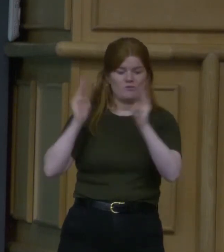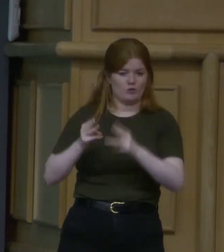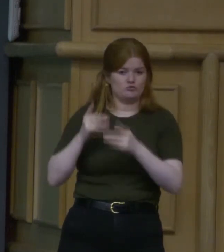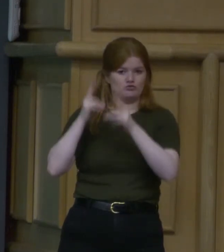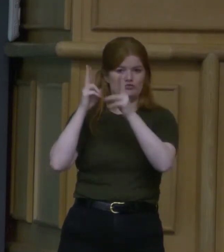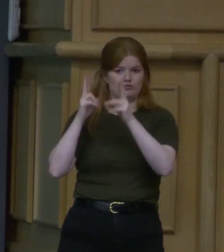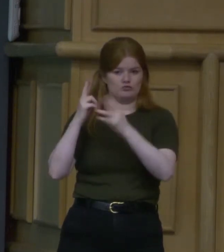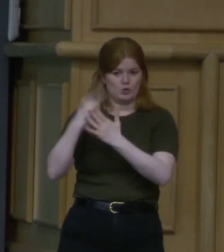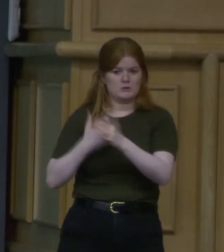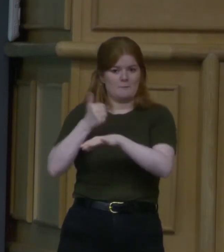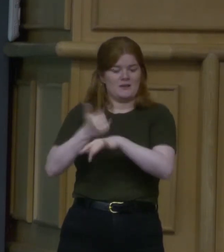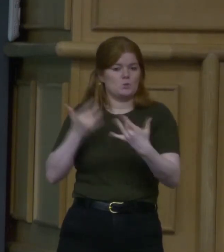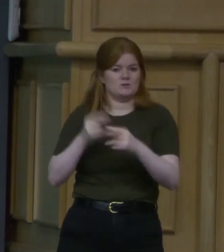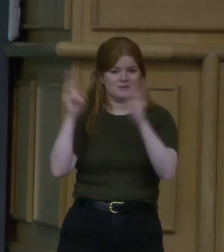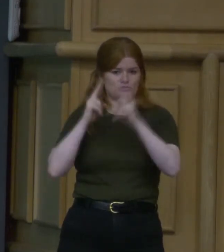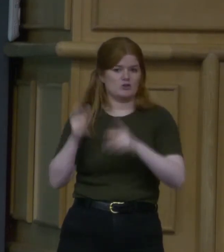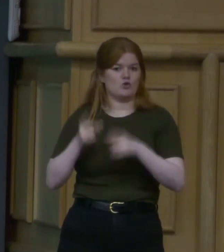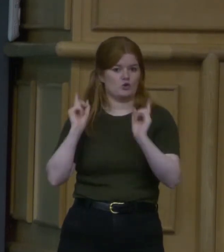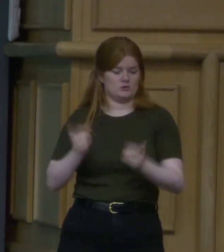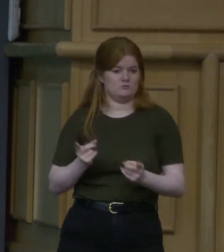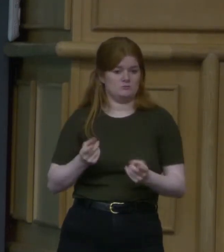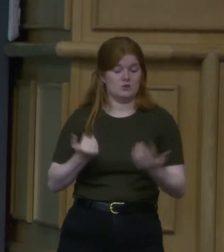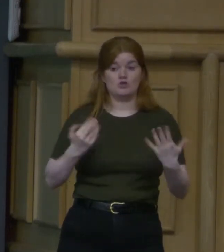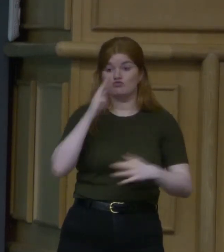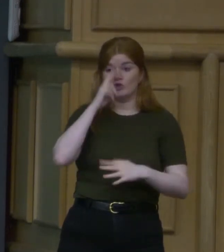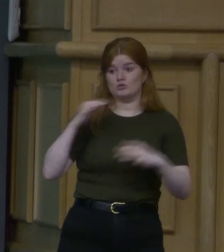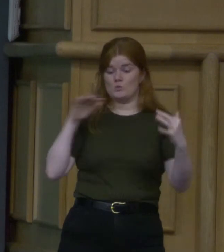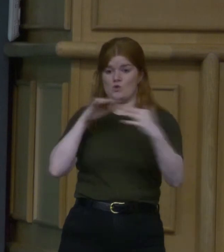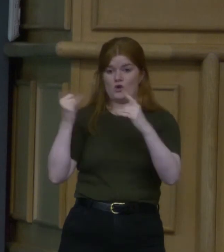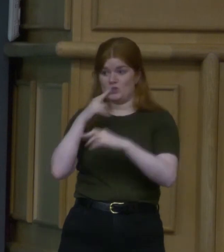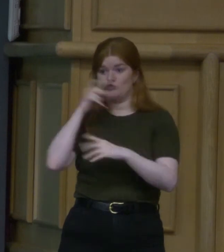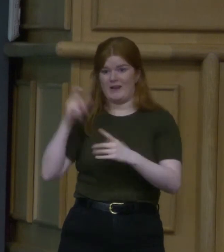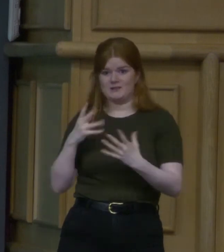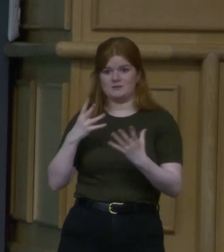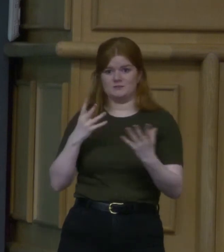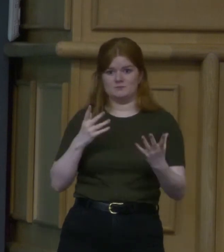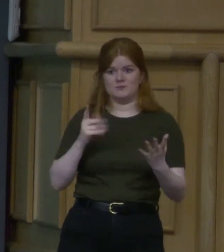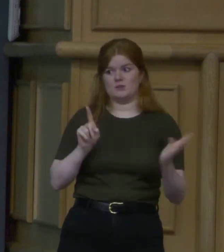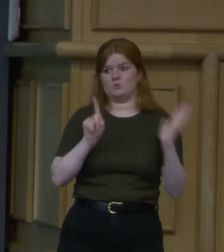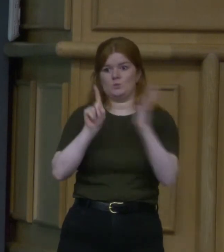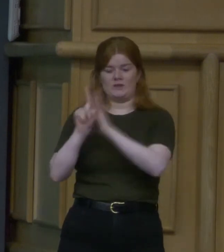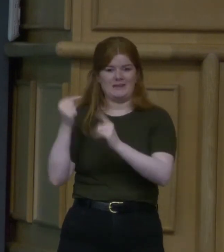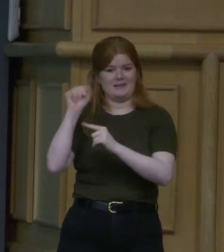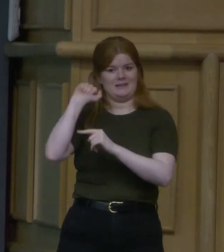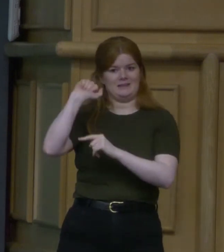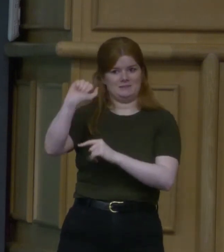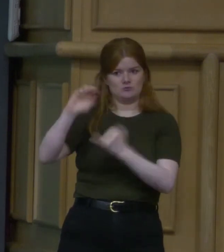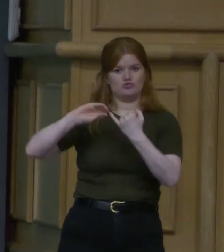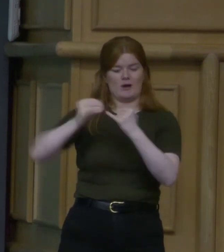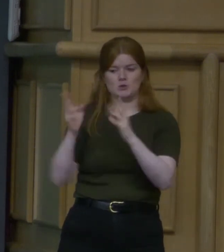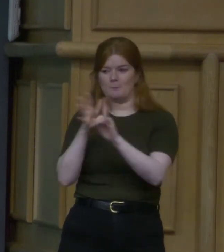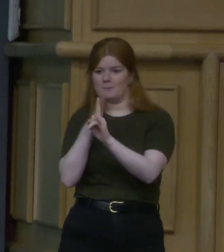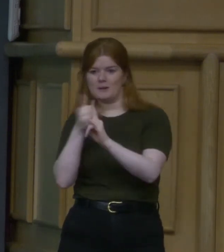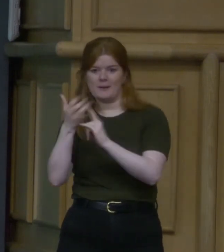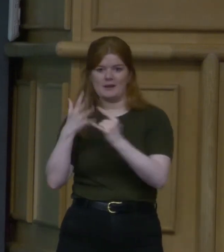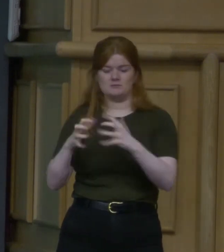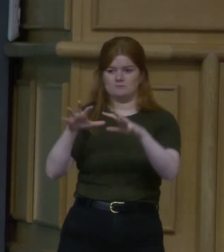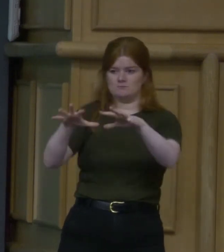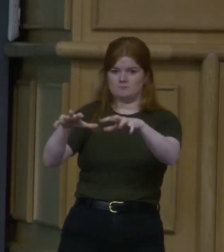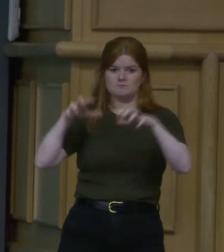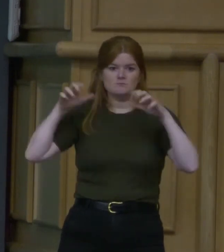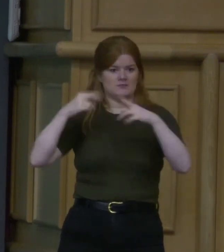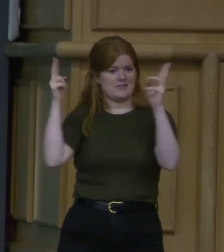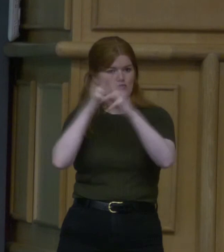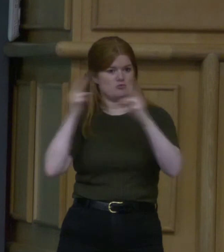order. Russia's war in Ukraine has been accompanied by its attempts to manipulate and paralyse the